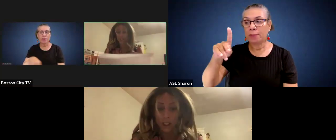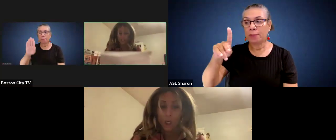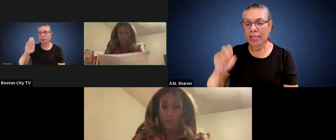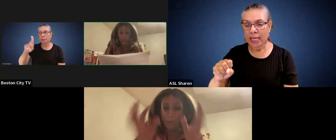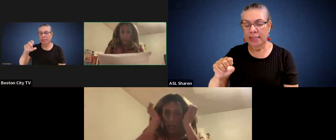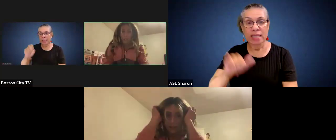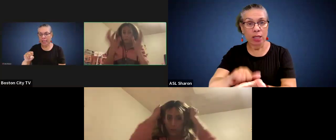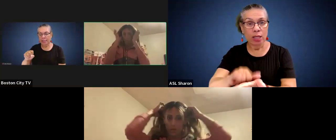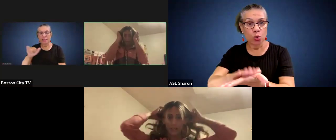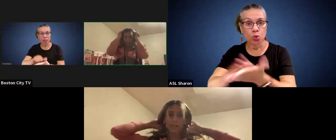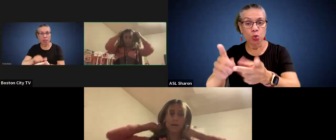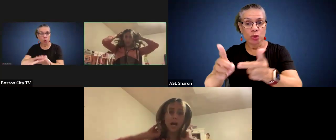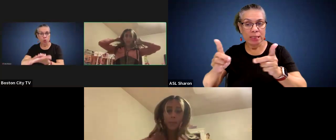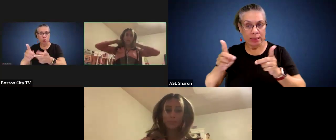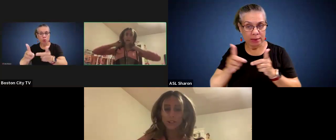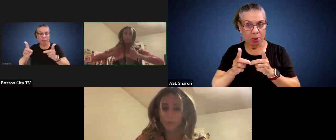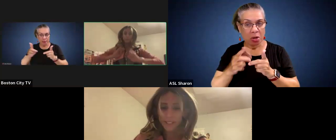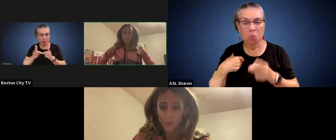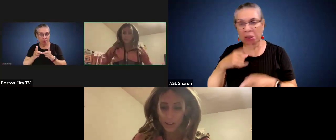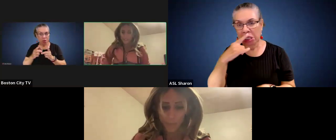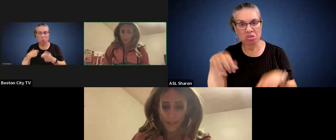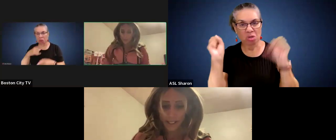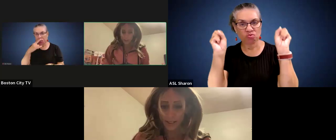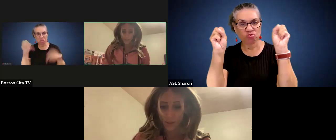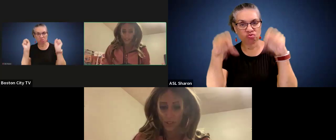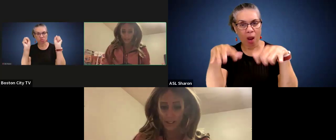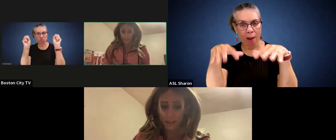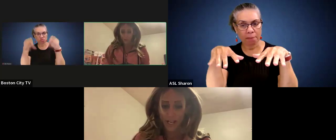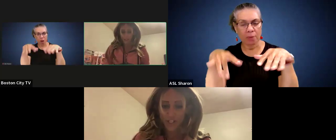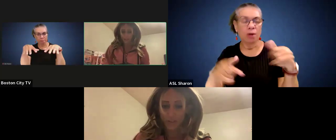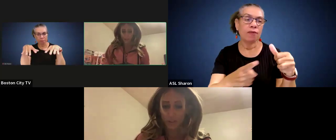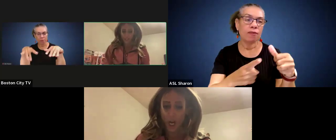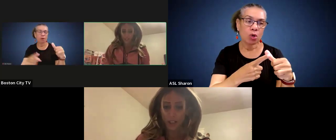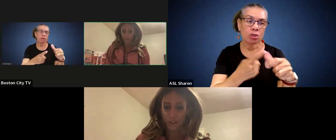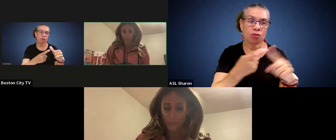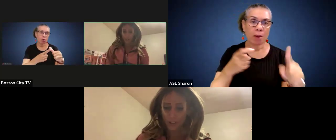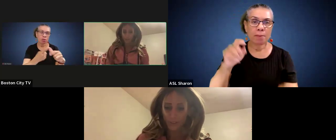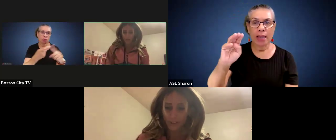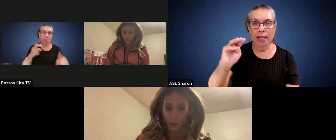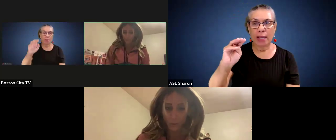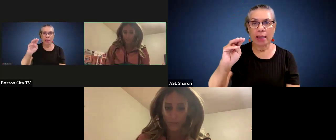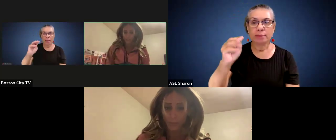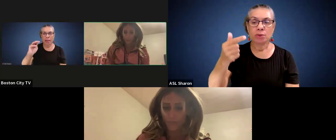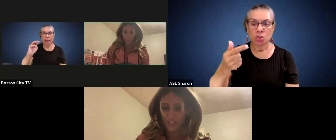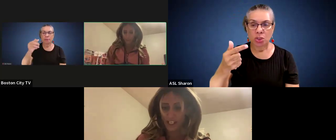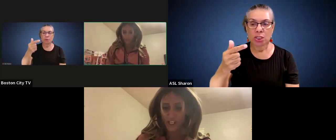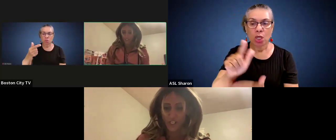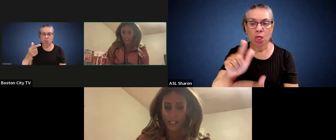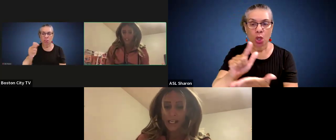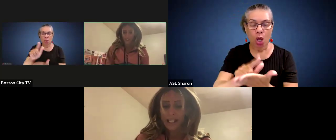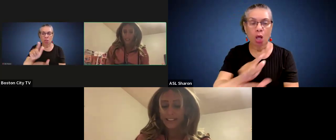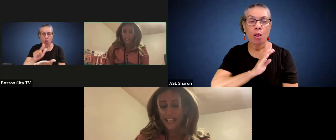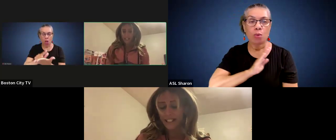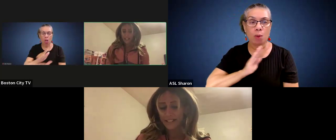district repository. To begin, I want to start by stating that according to Mass General Laws, Chapter 76(1), the Board of